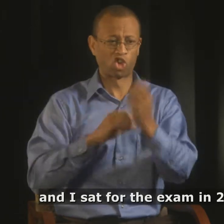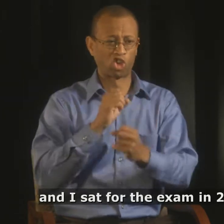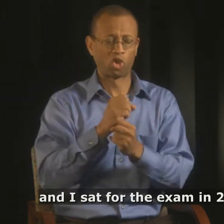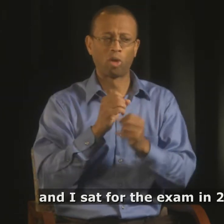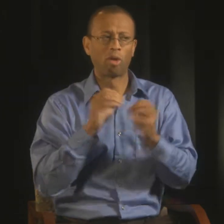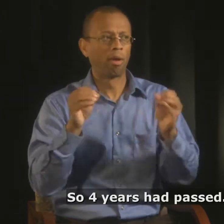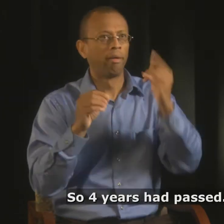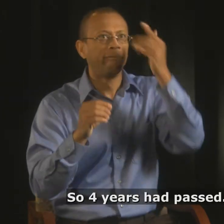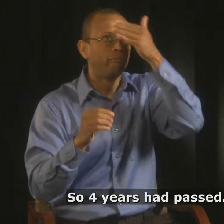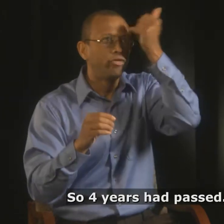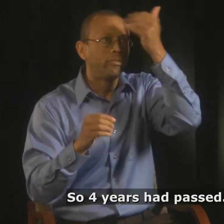So 4 years had passed.